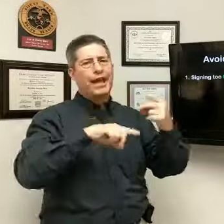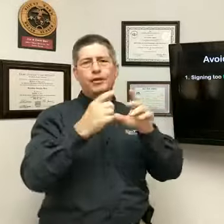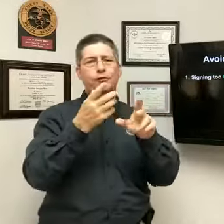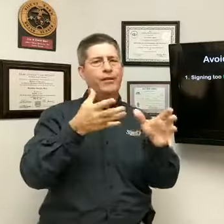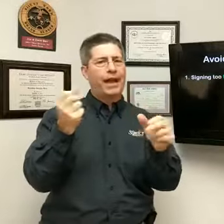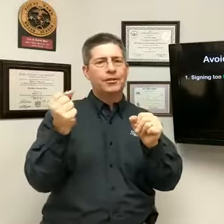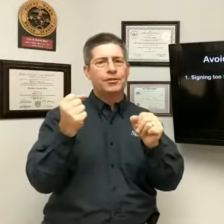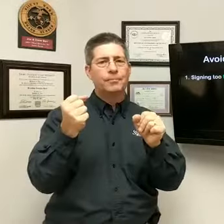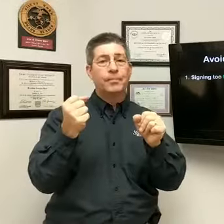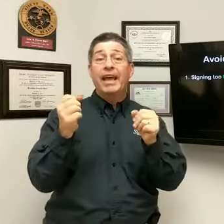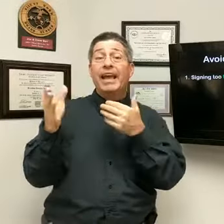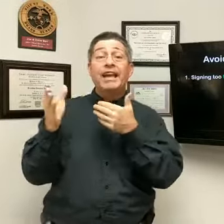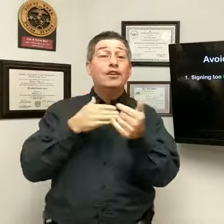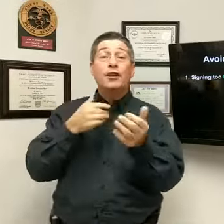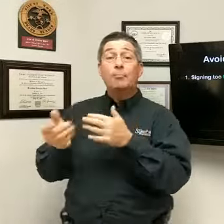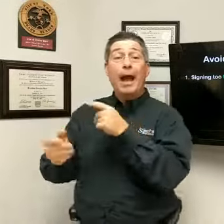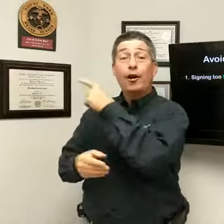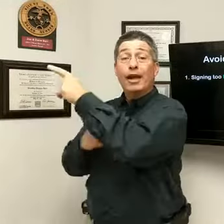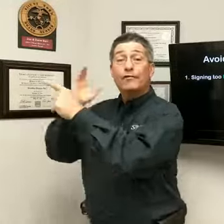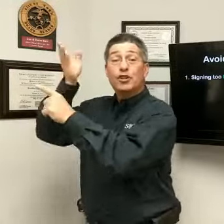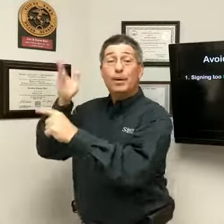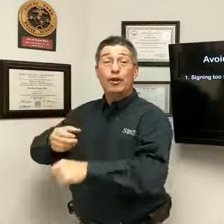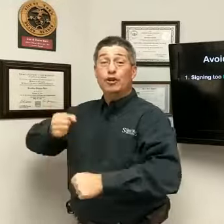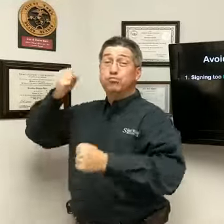too fast. It doesn't matter if the speaker's